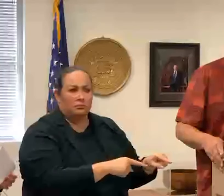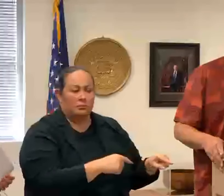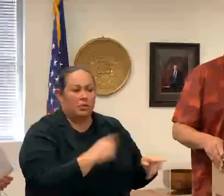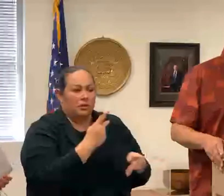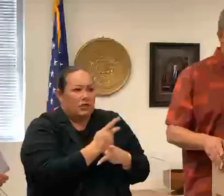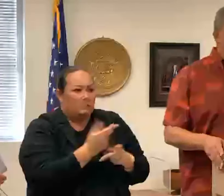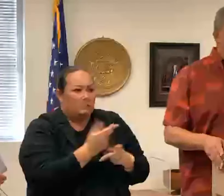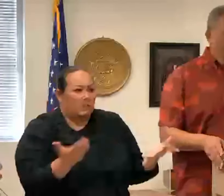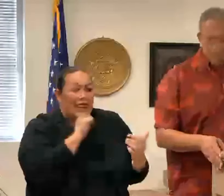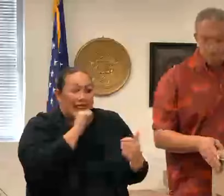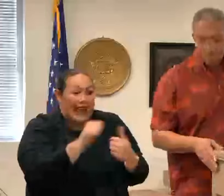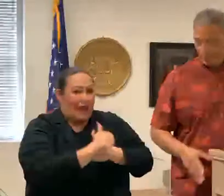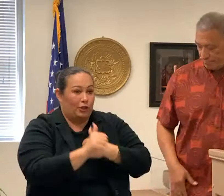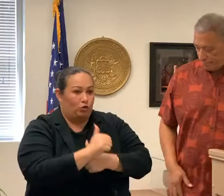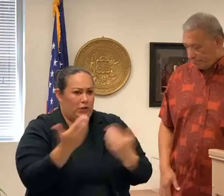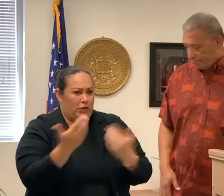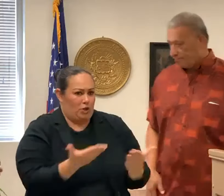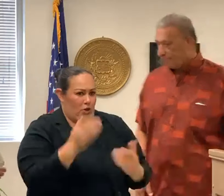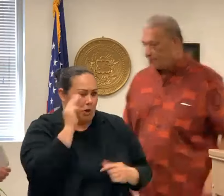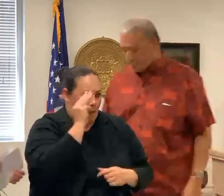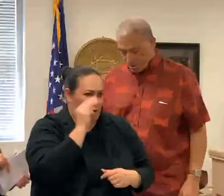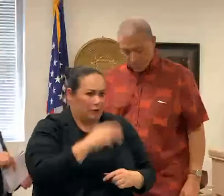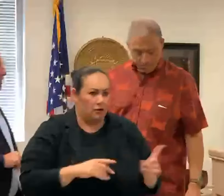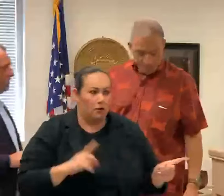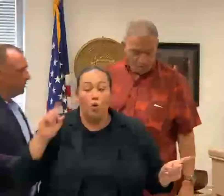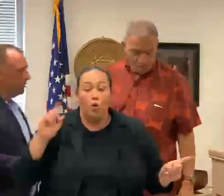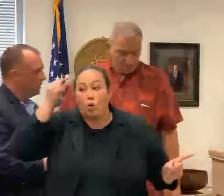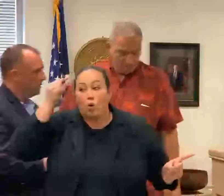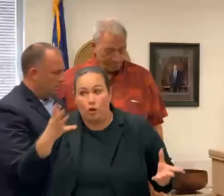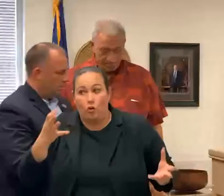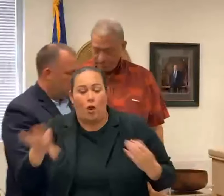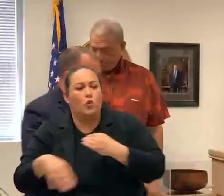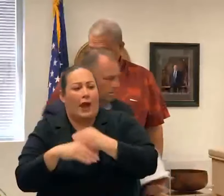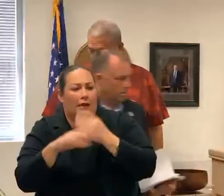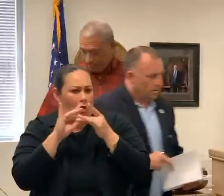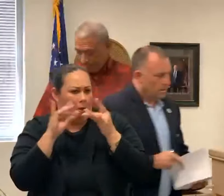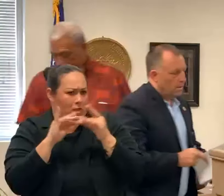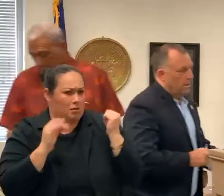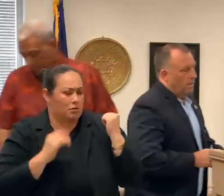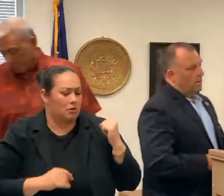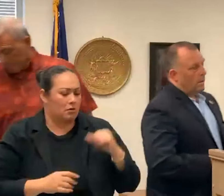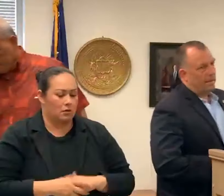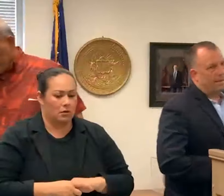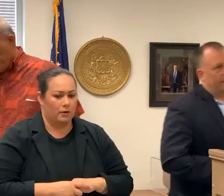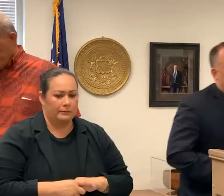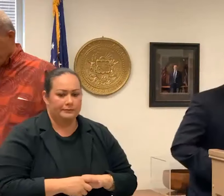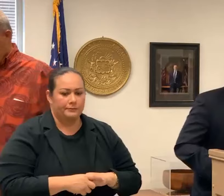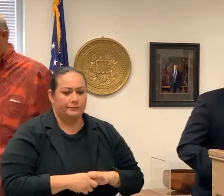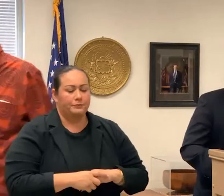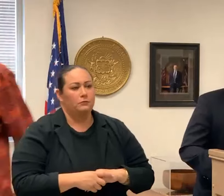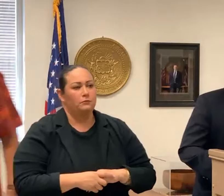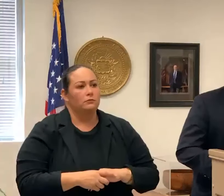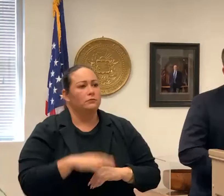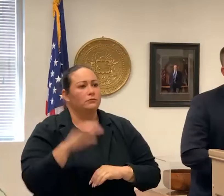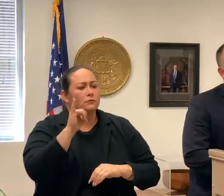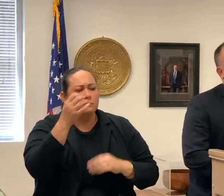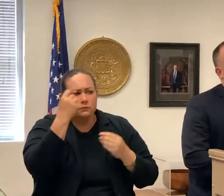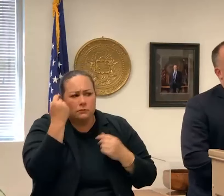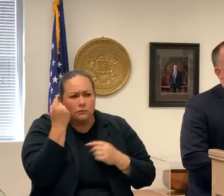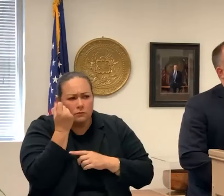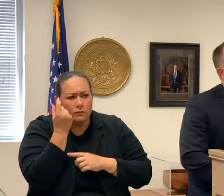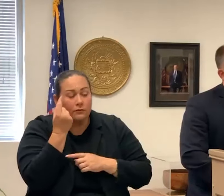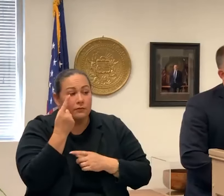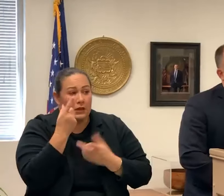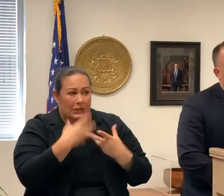Maui. Thanks, Chelsea. Yes, Governor, of course. I think it's also important to give